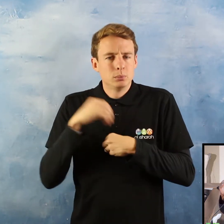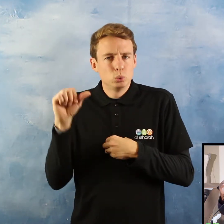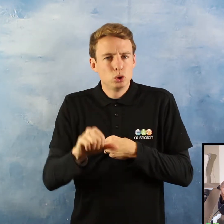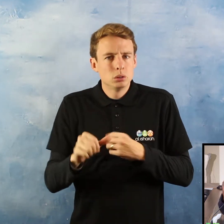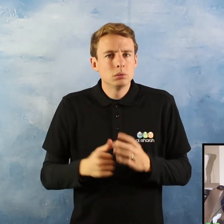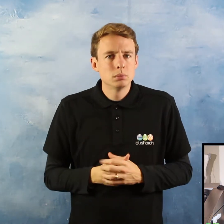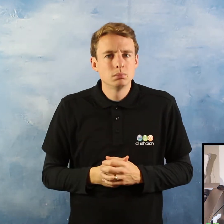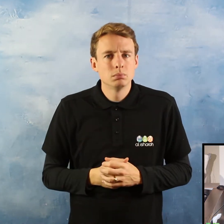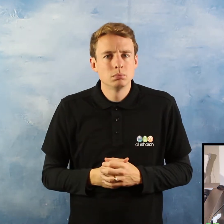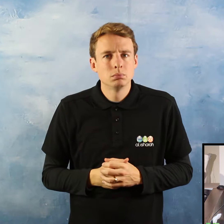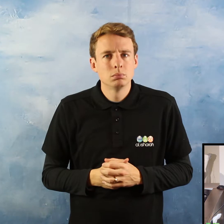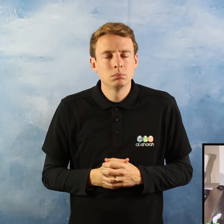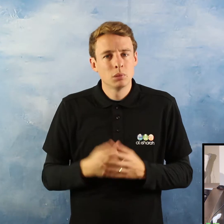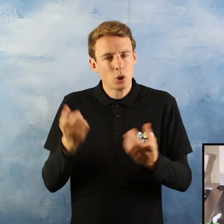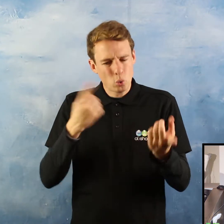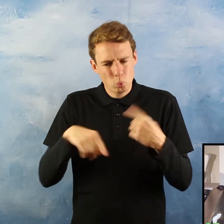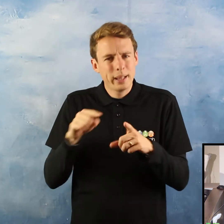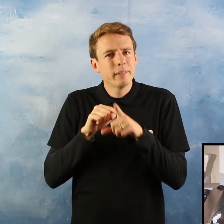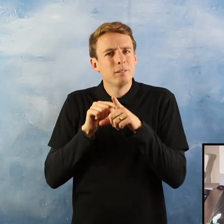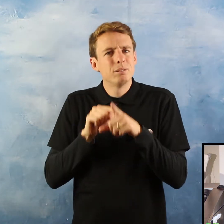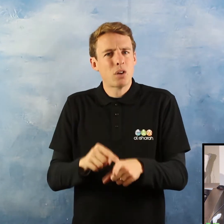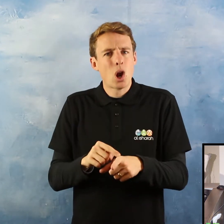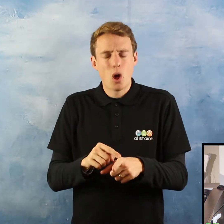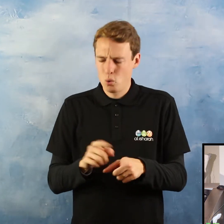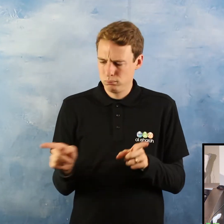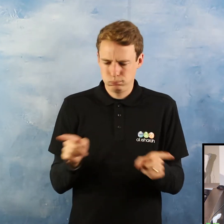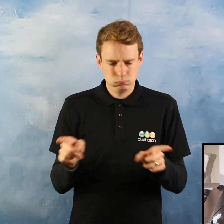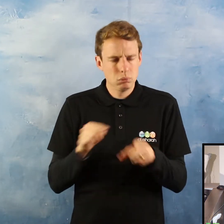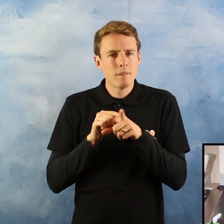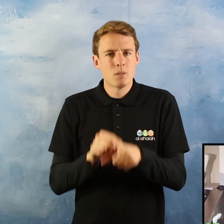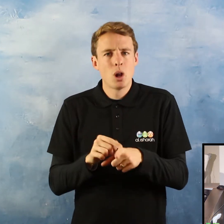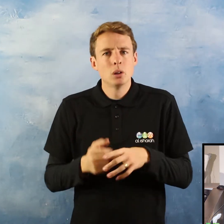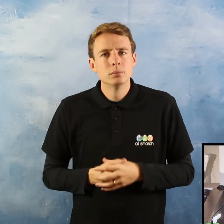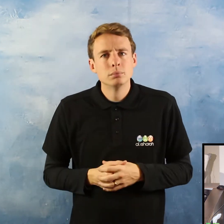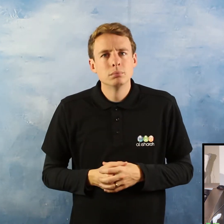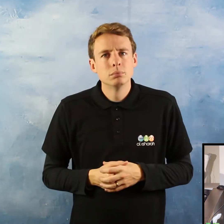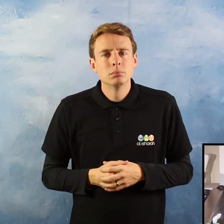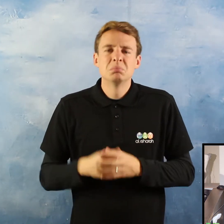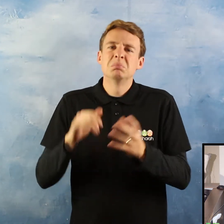values. There is sometimes we look at